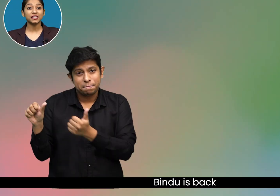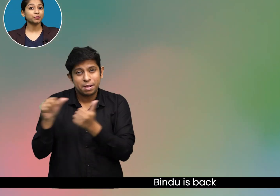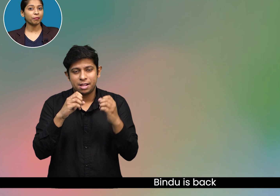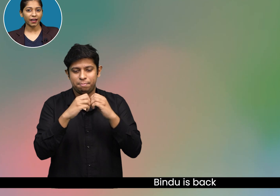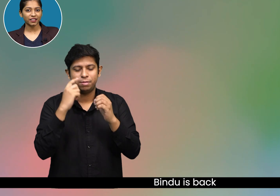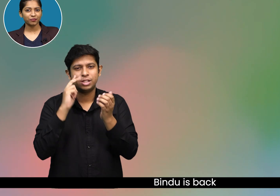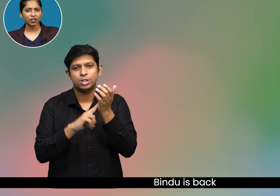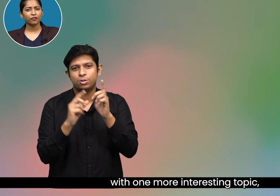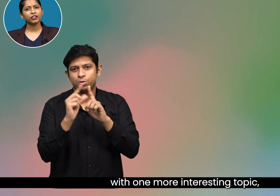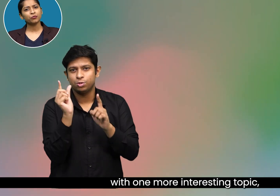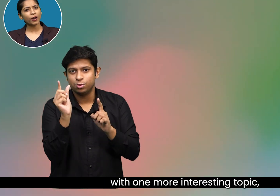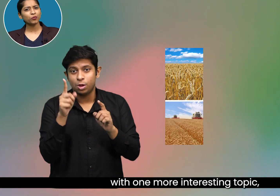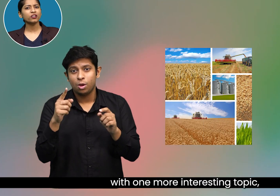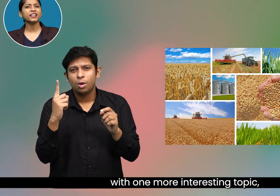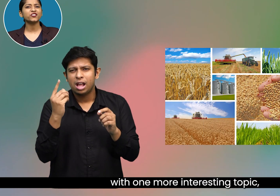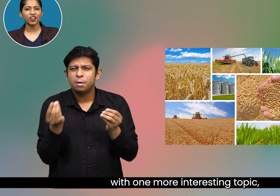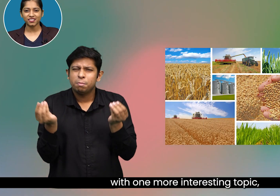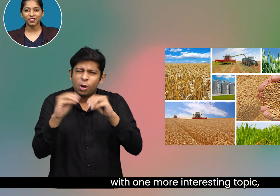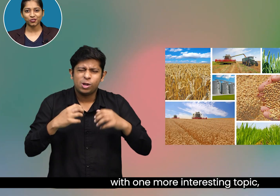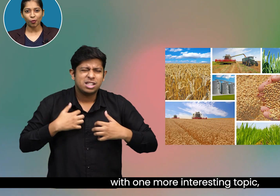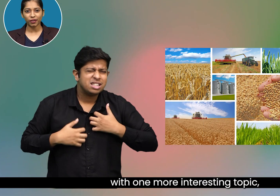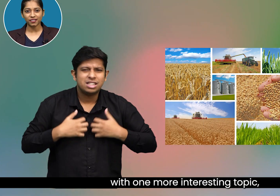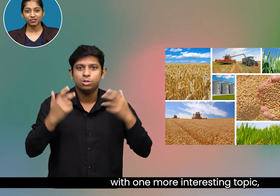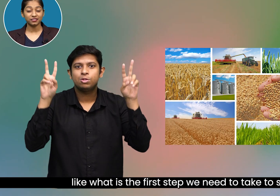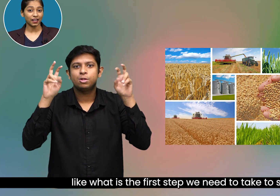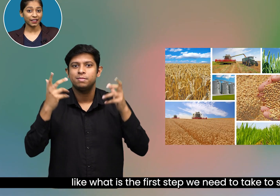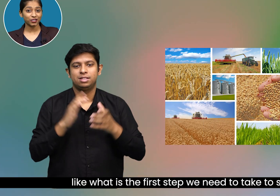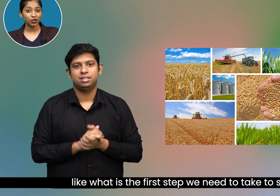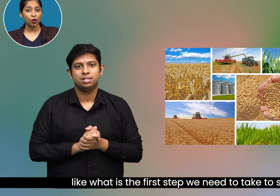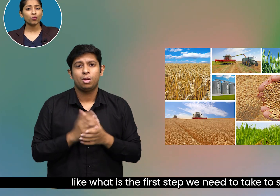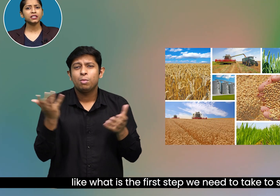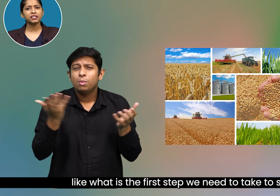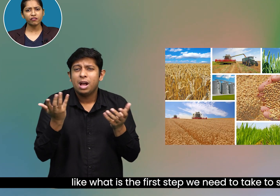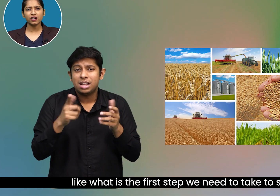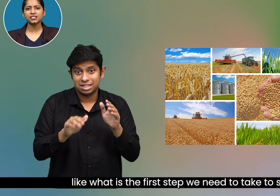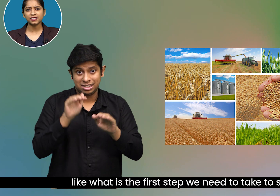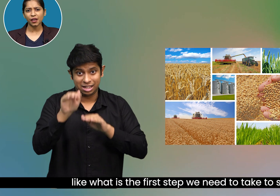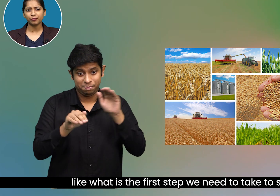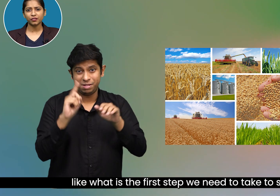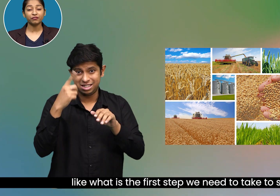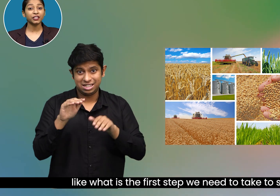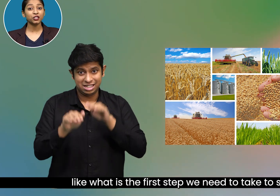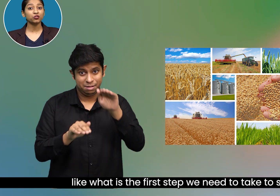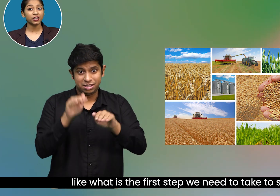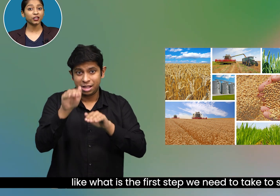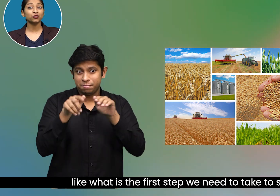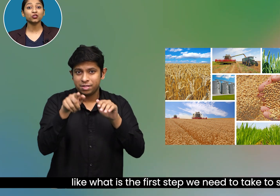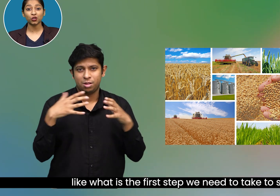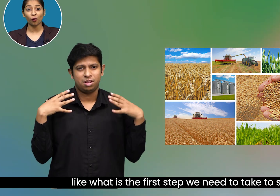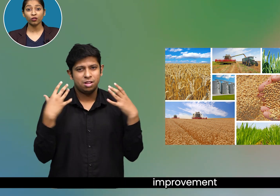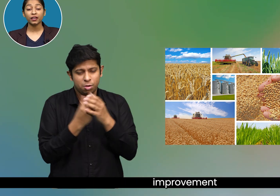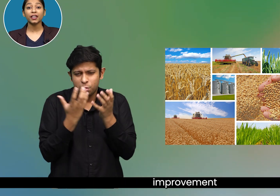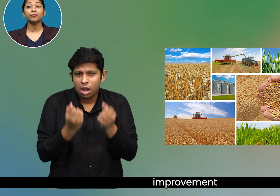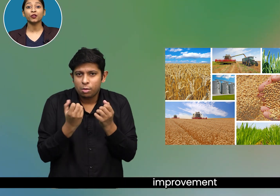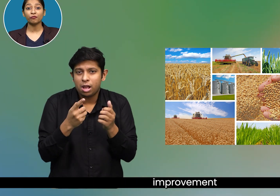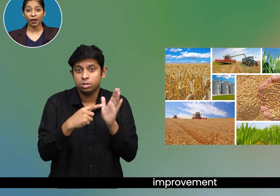Bindu is back with one more interesting topic, like what is the first step we need to take to